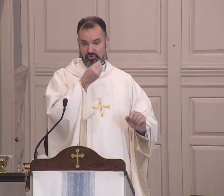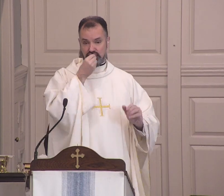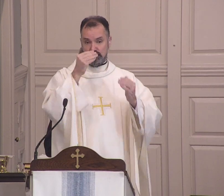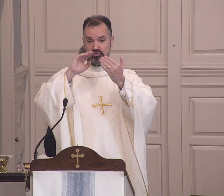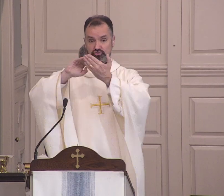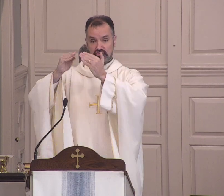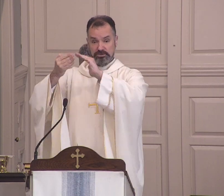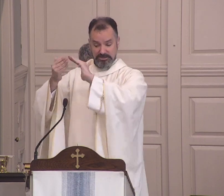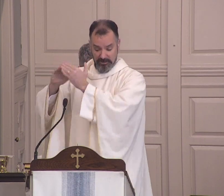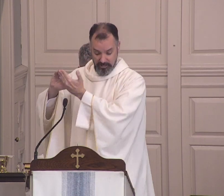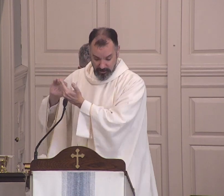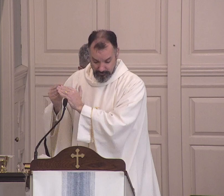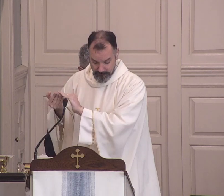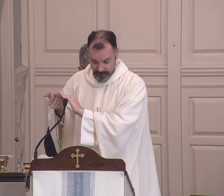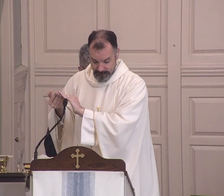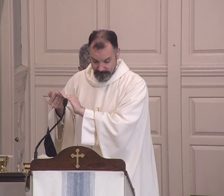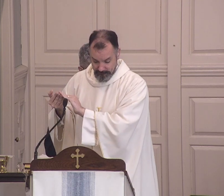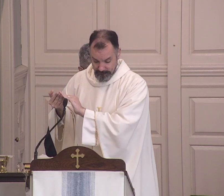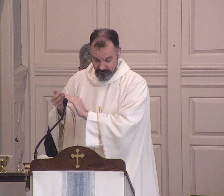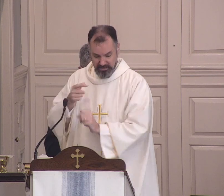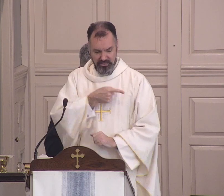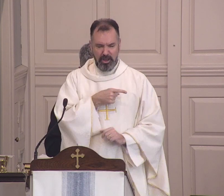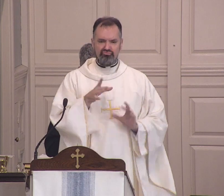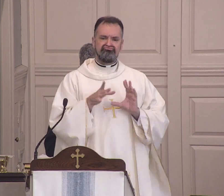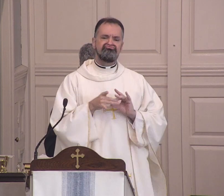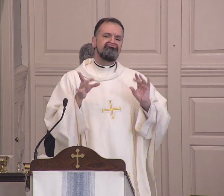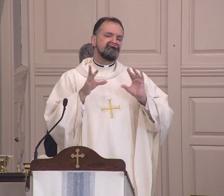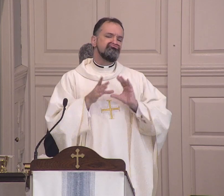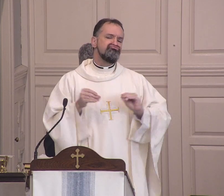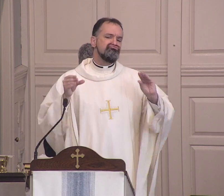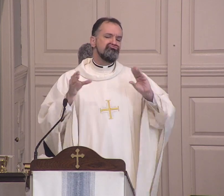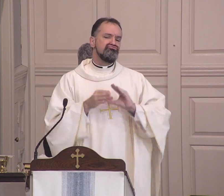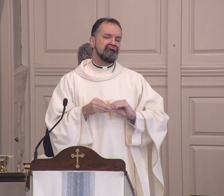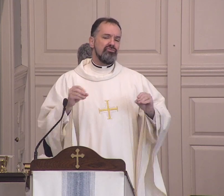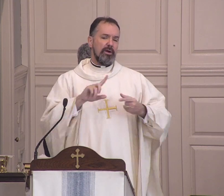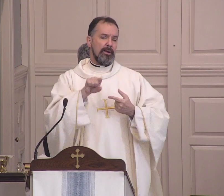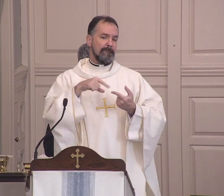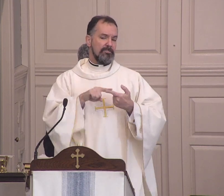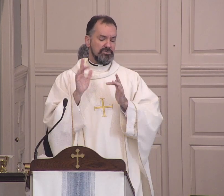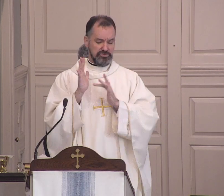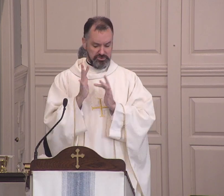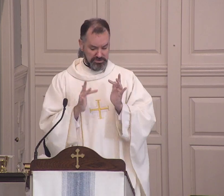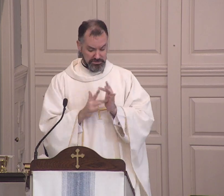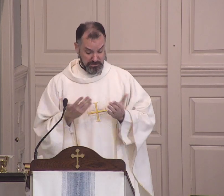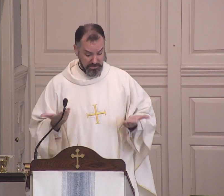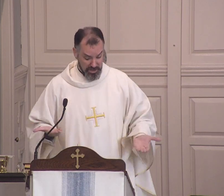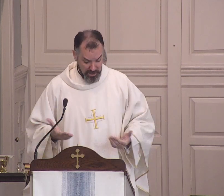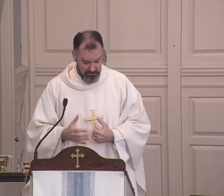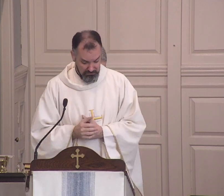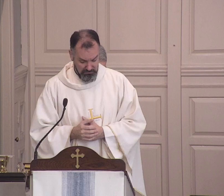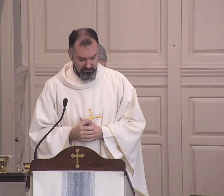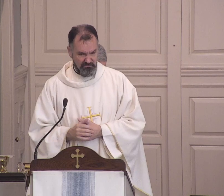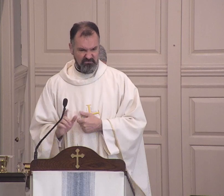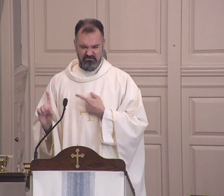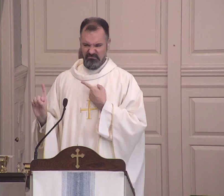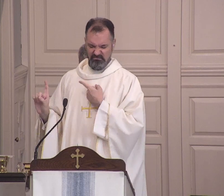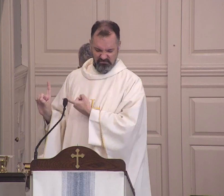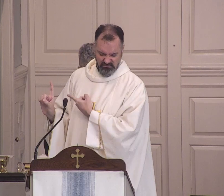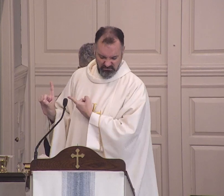The scribes who had come from Jerusalem said of Jesus,